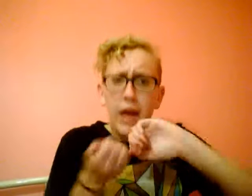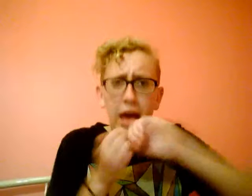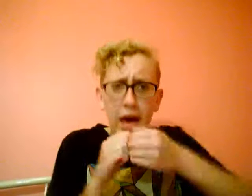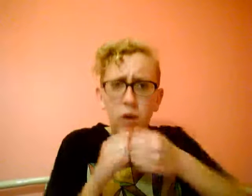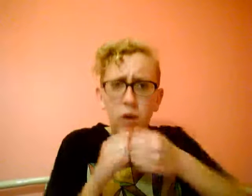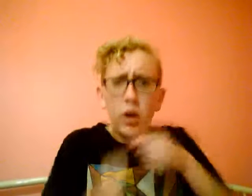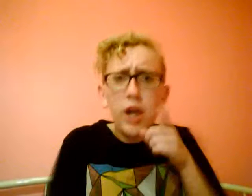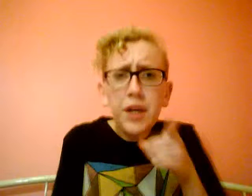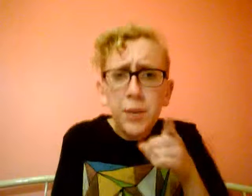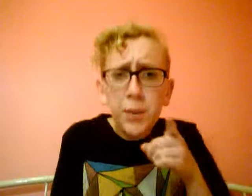How are you?